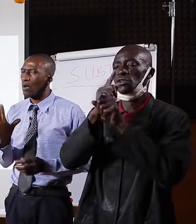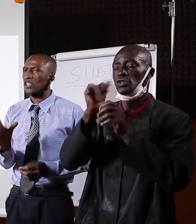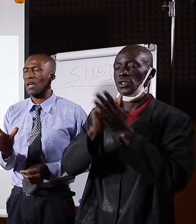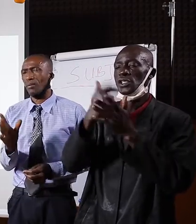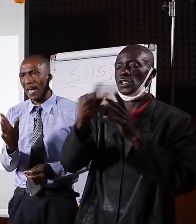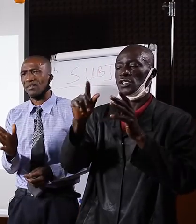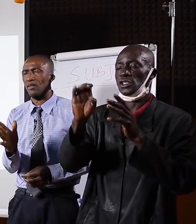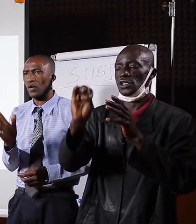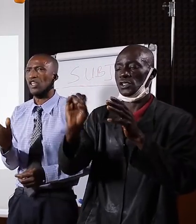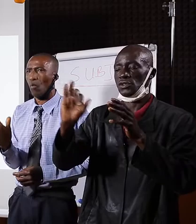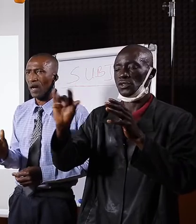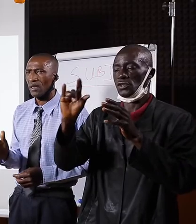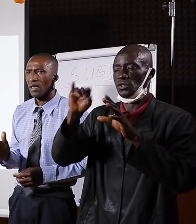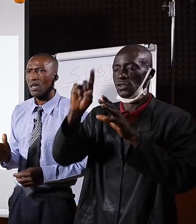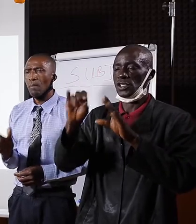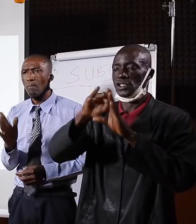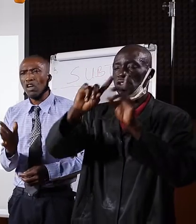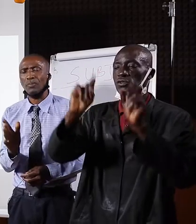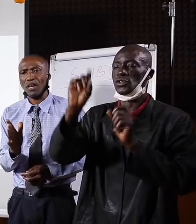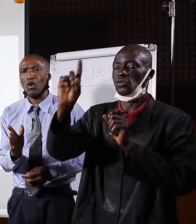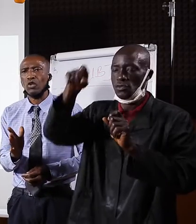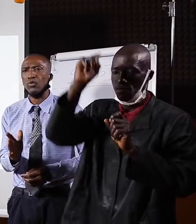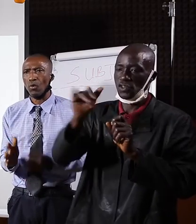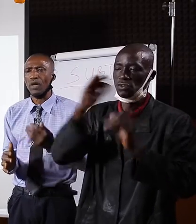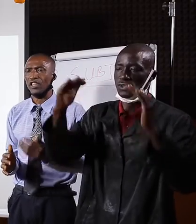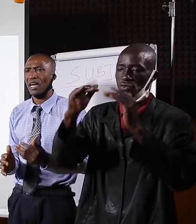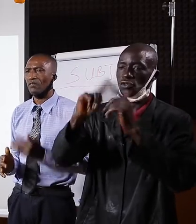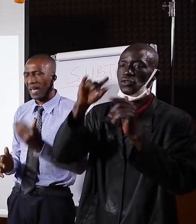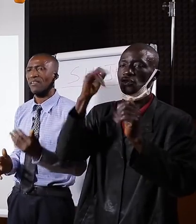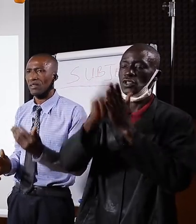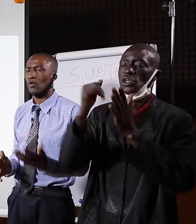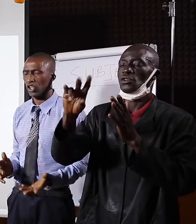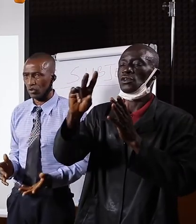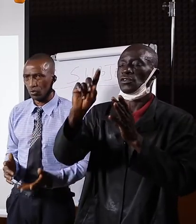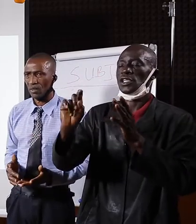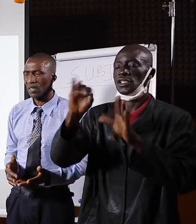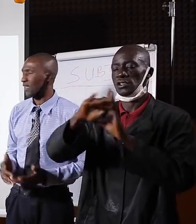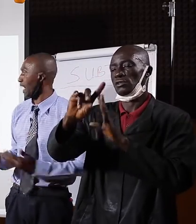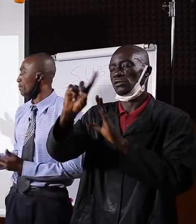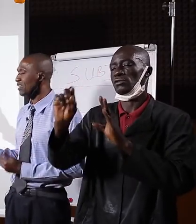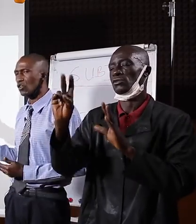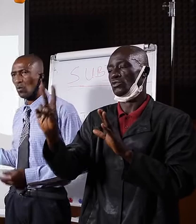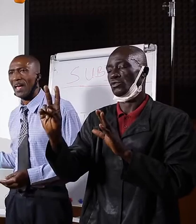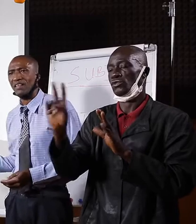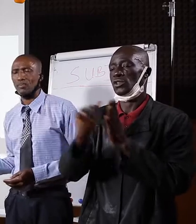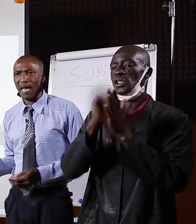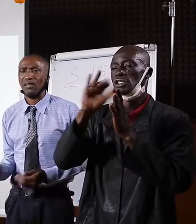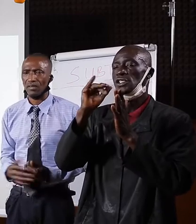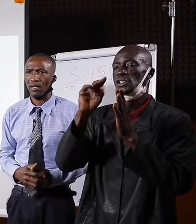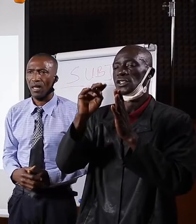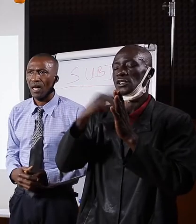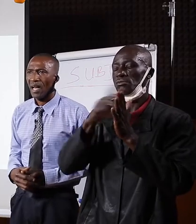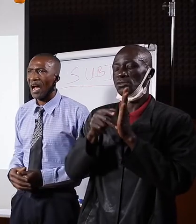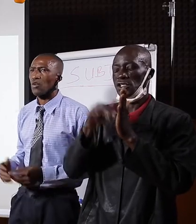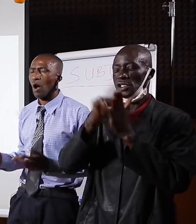the coefficient of x in the equation 1 must be equal to the coefficient of x in the equation 2. That means your x is